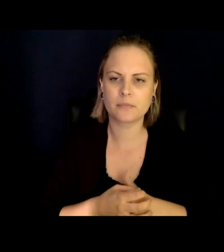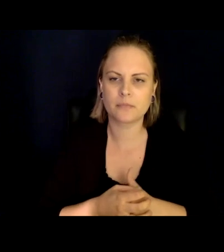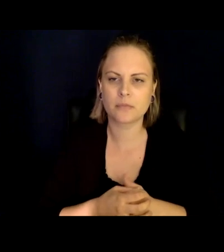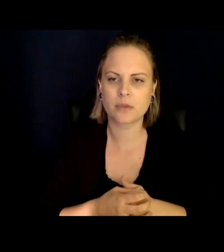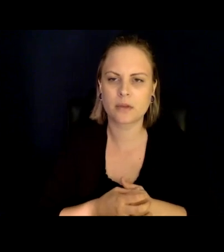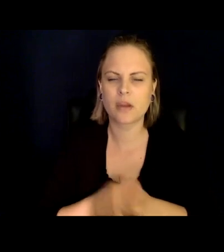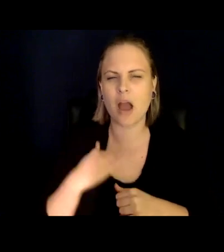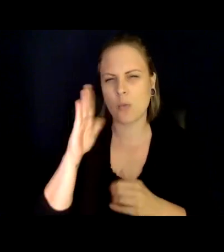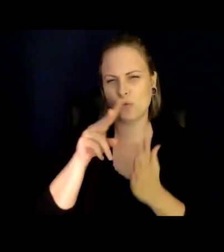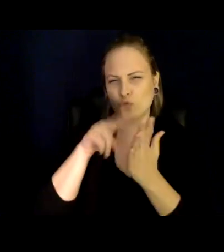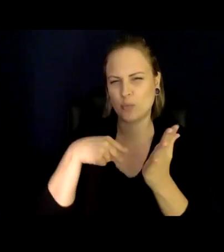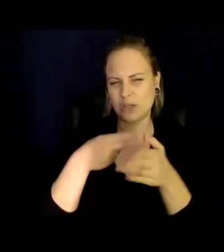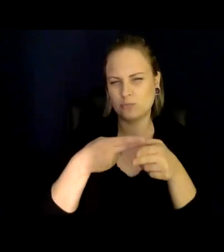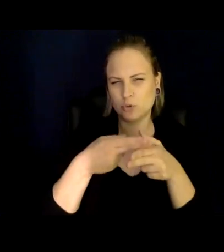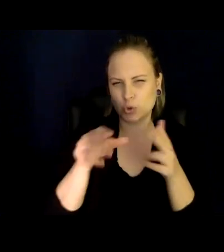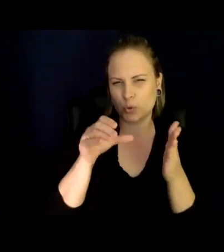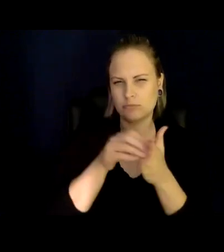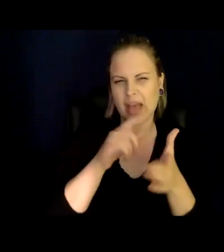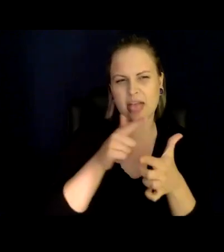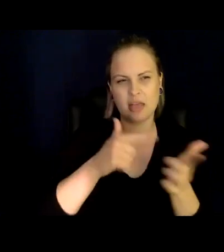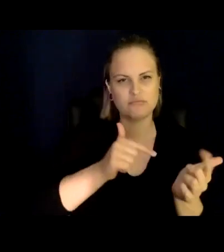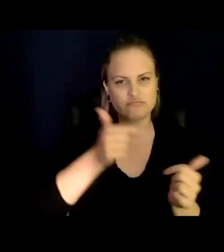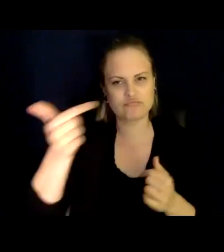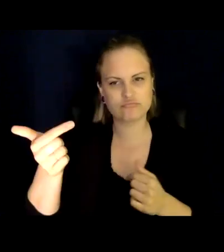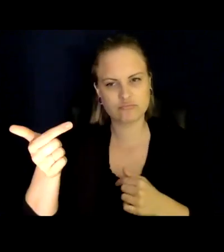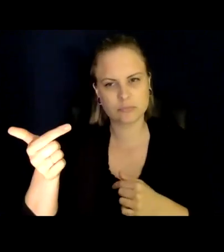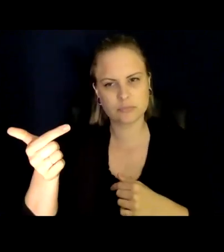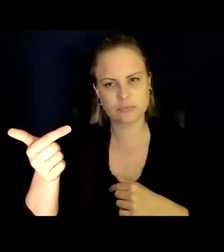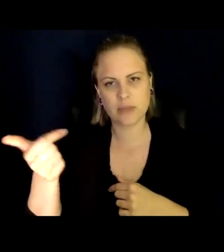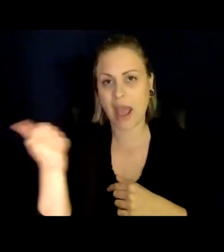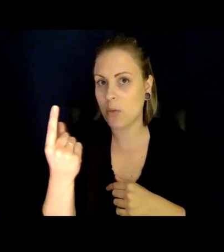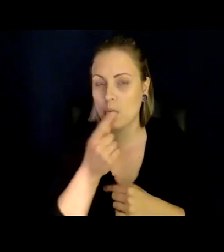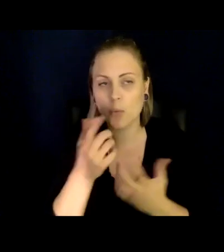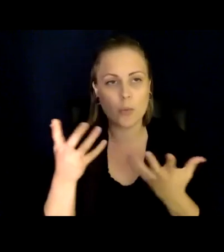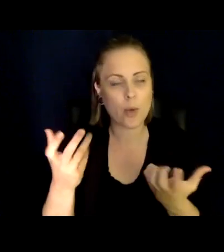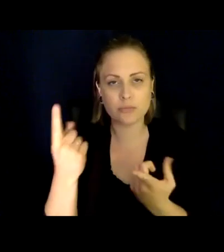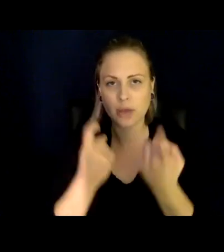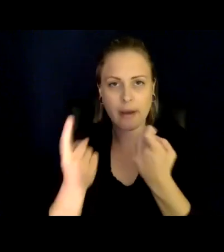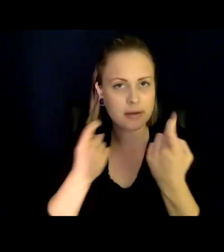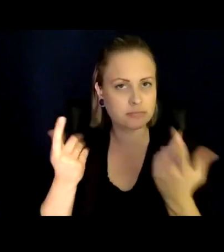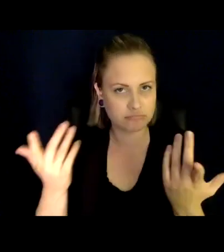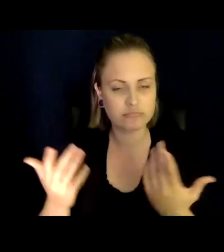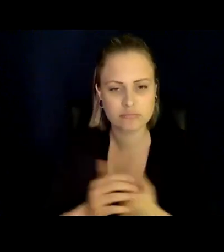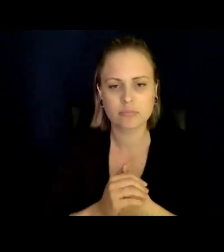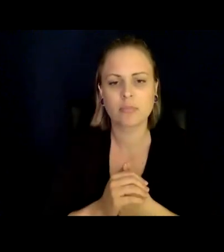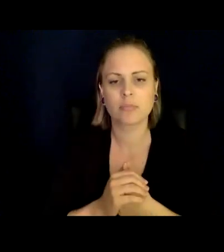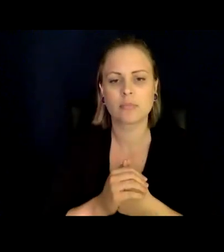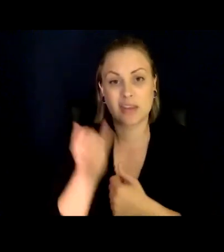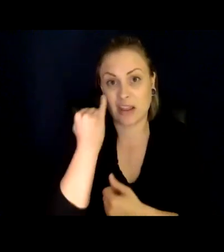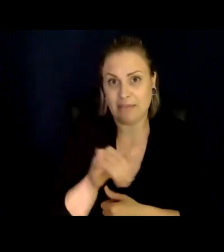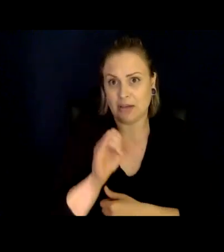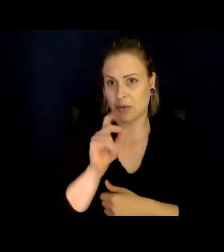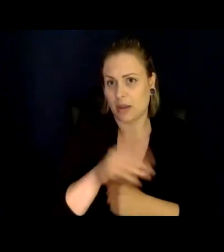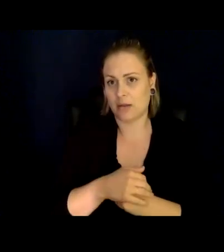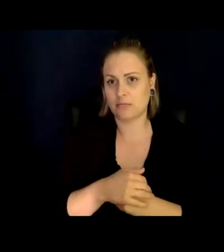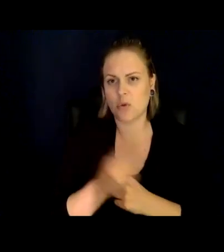I'll read one little piece and maybe turn it over to anybody who would like to ask questions, if that would be okay.